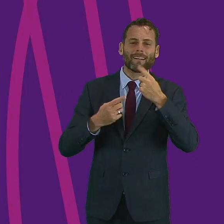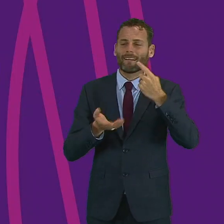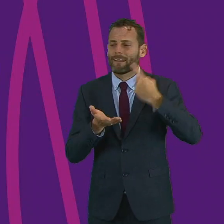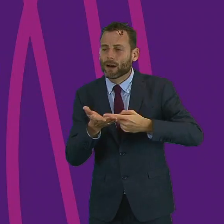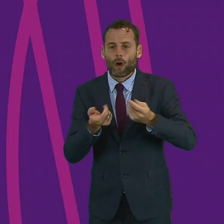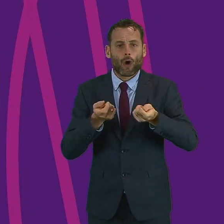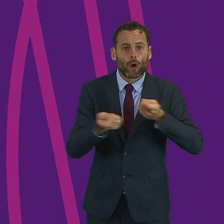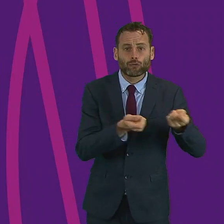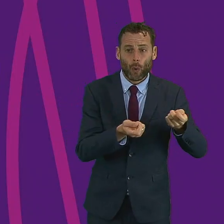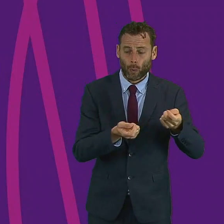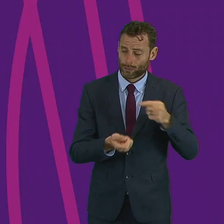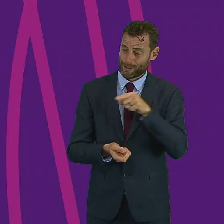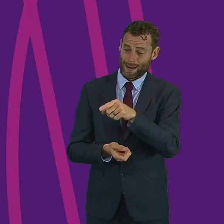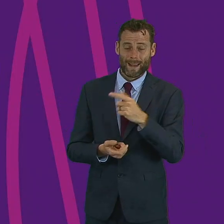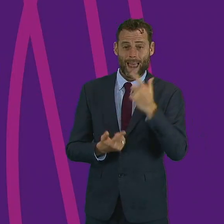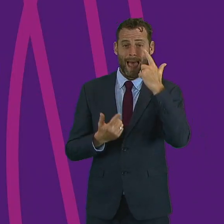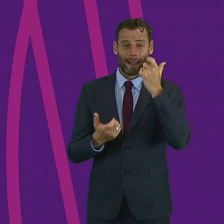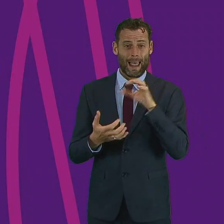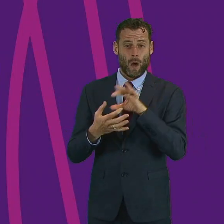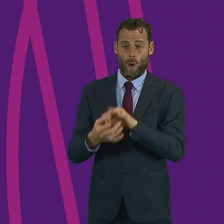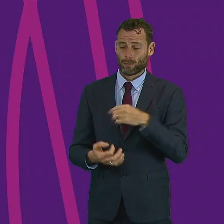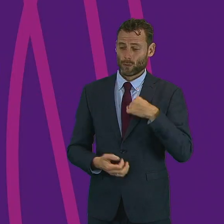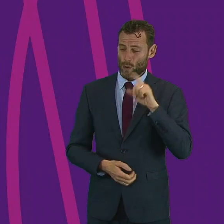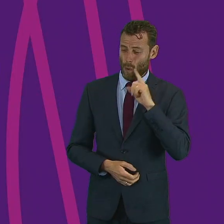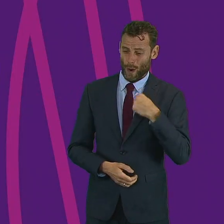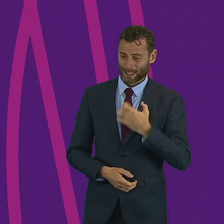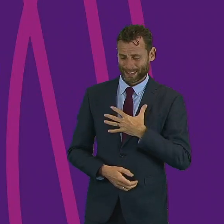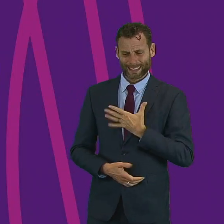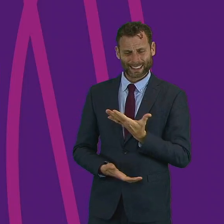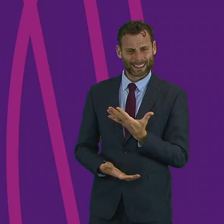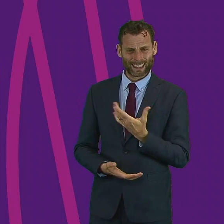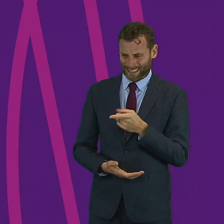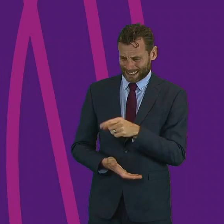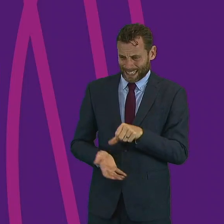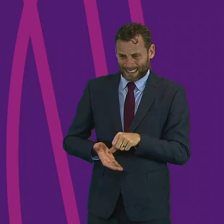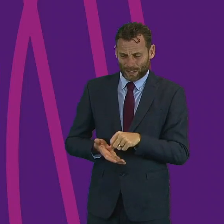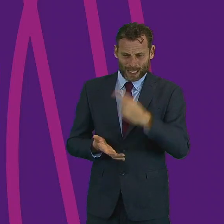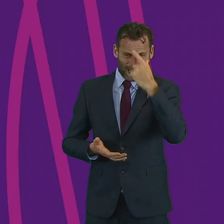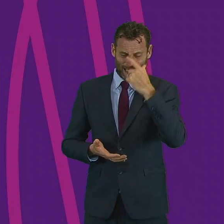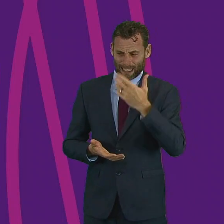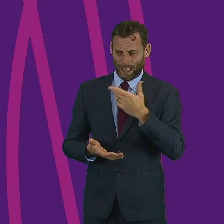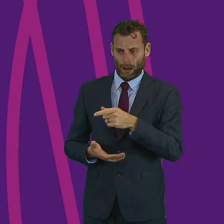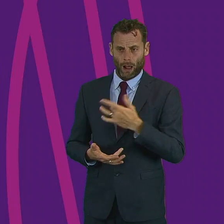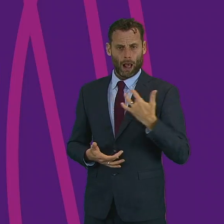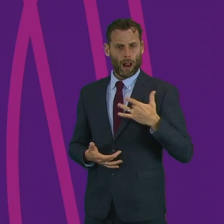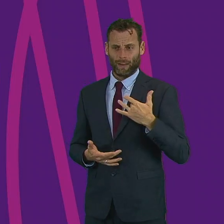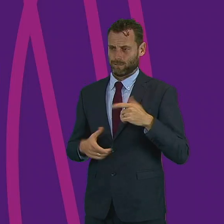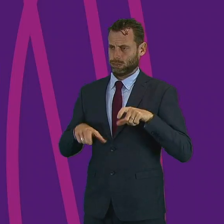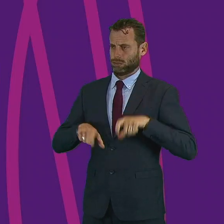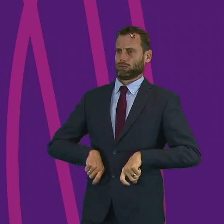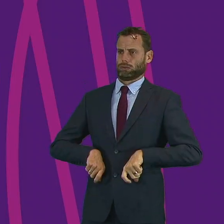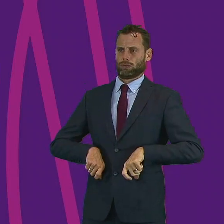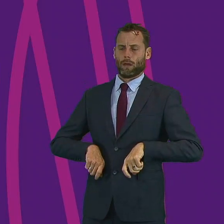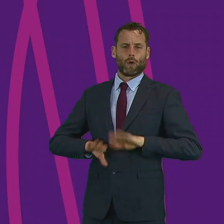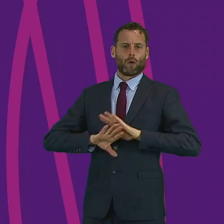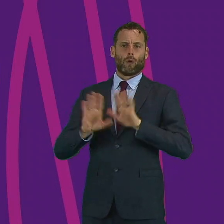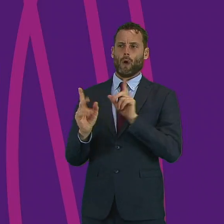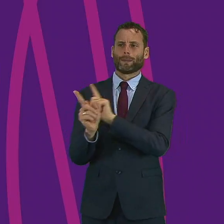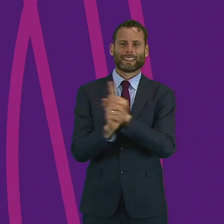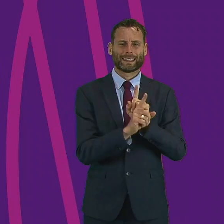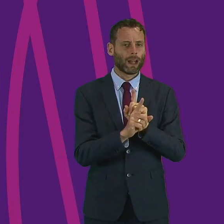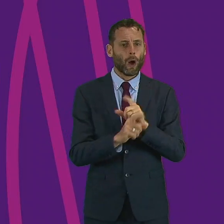us protect care home residents and save lives. And it's important that we continue to recognise